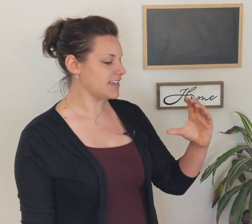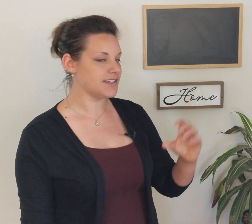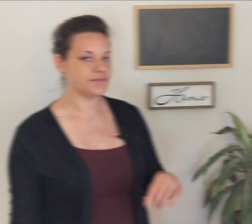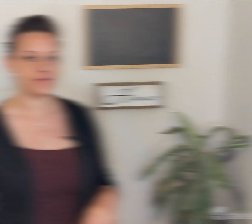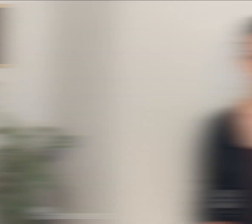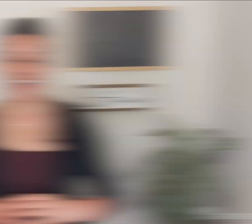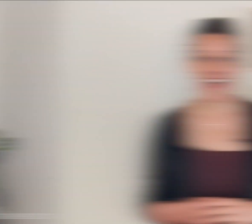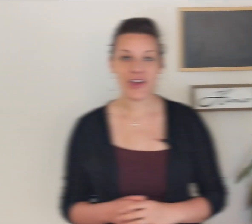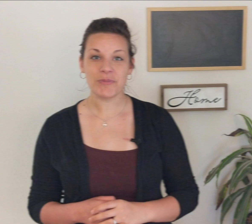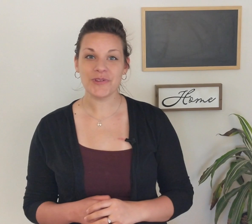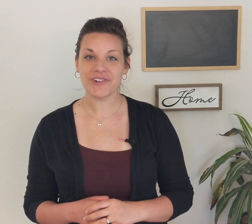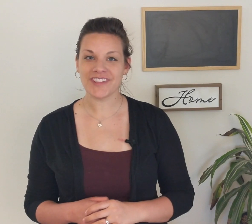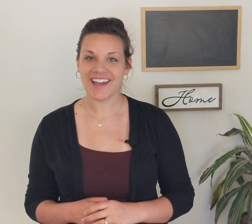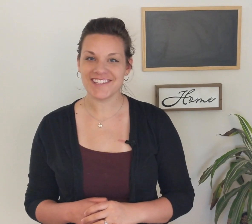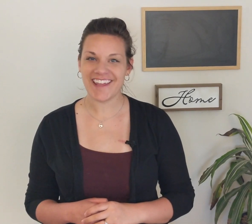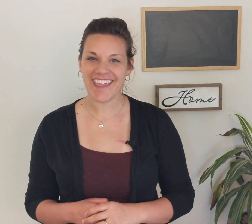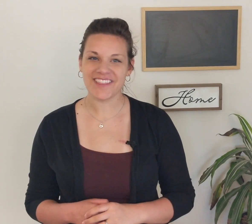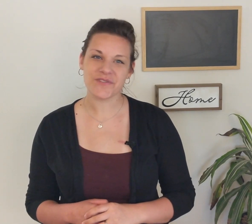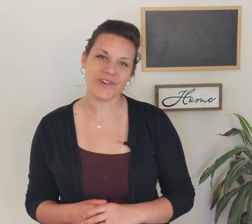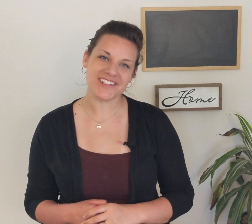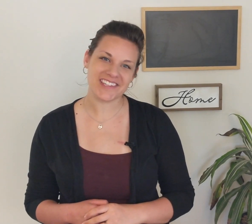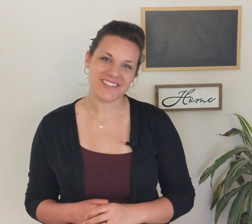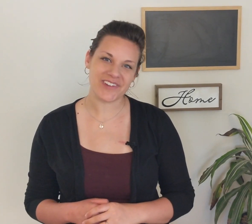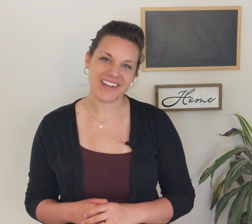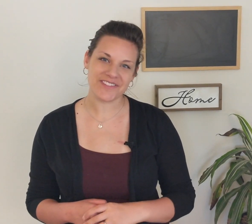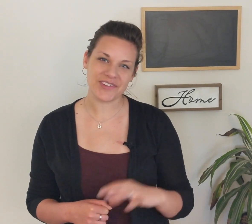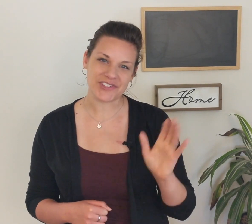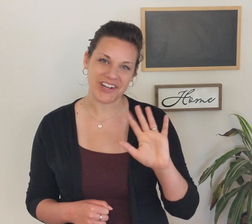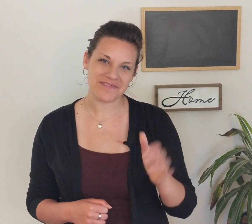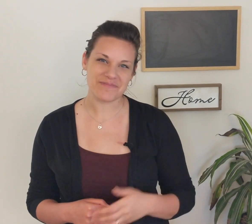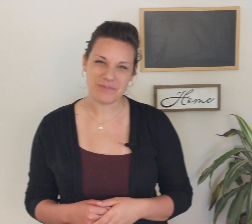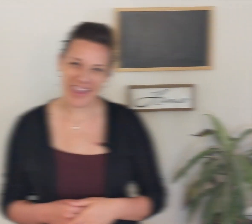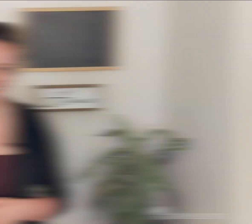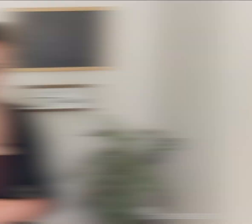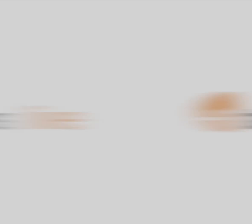DC. I hope you learned a lot today and look forward to seeing you again in the future. Bye.